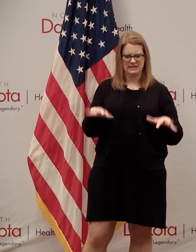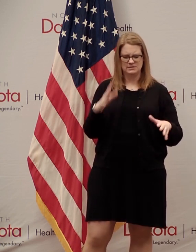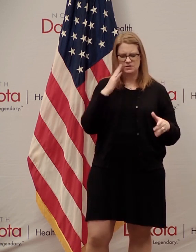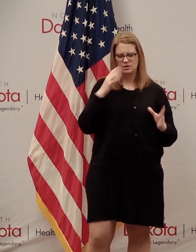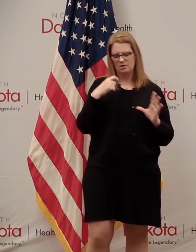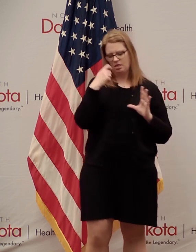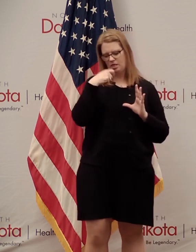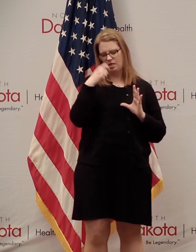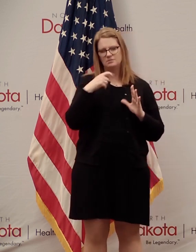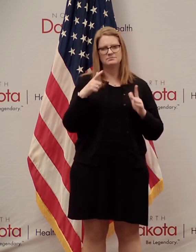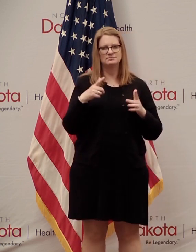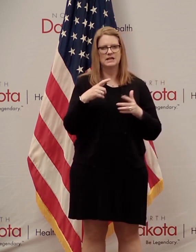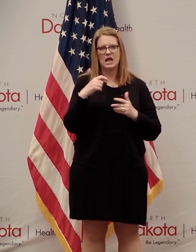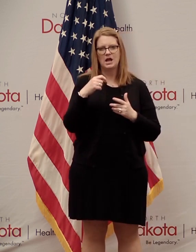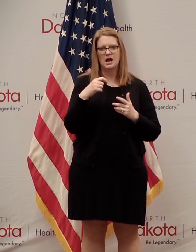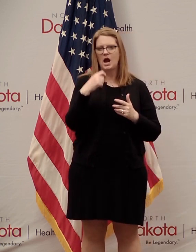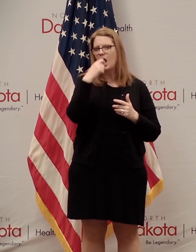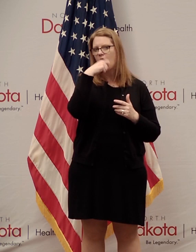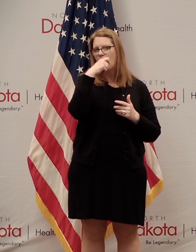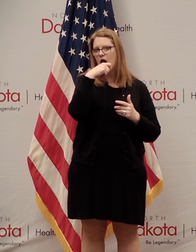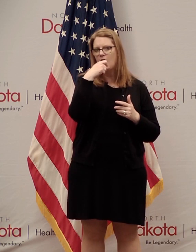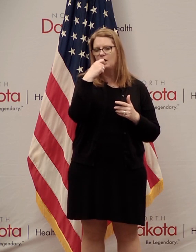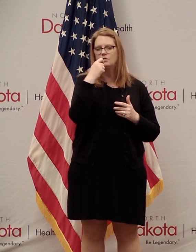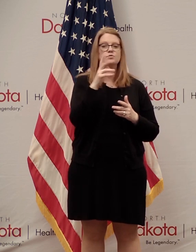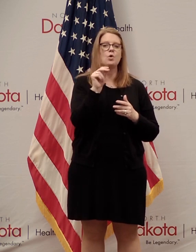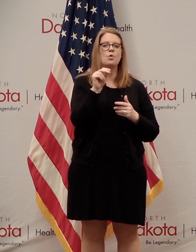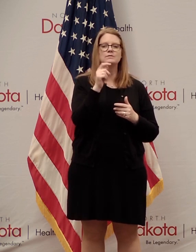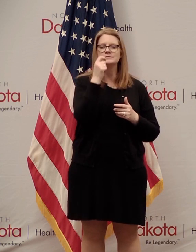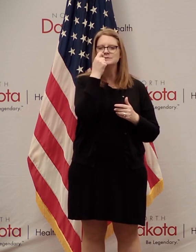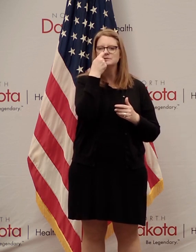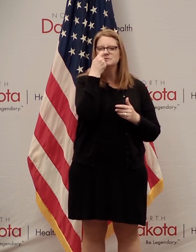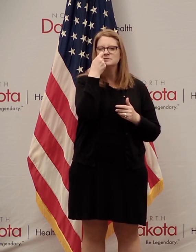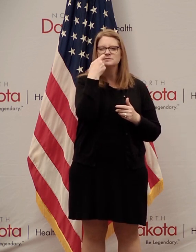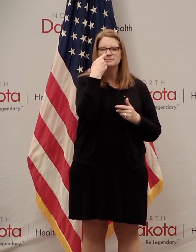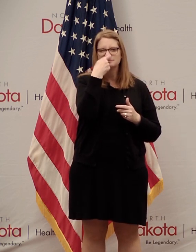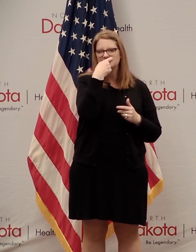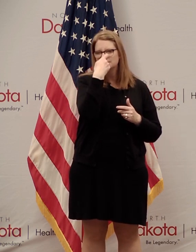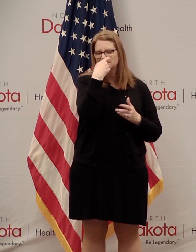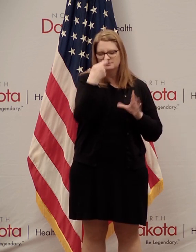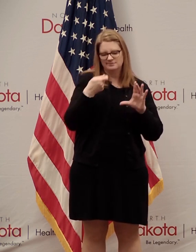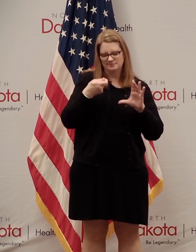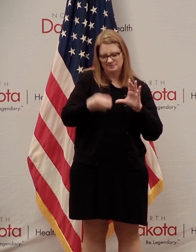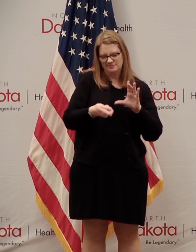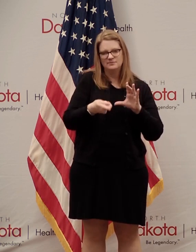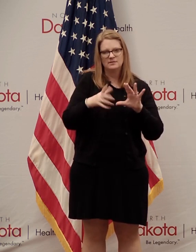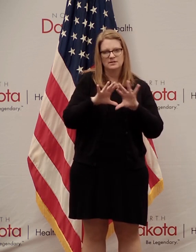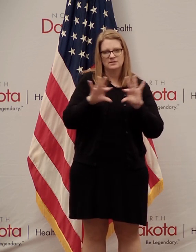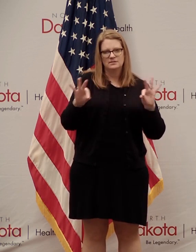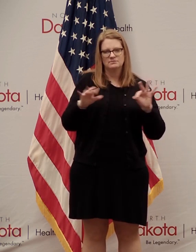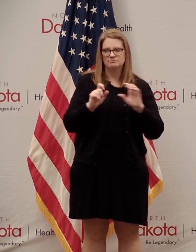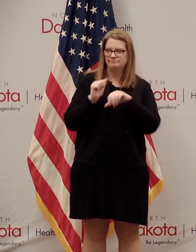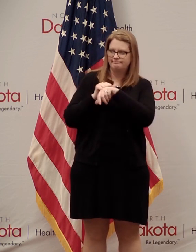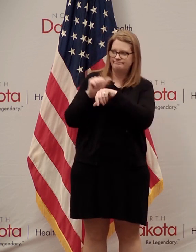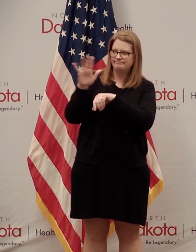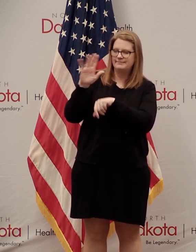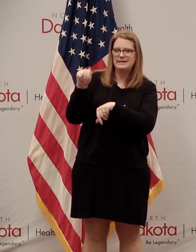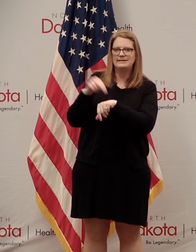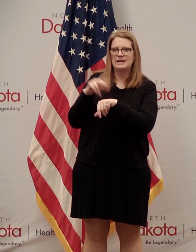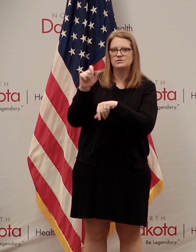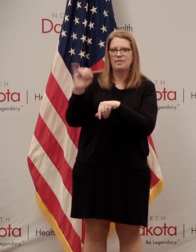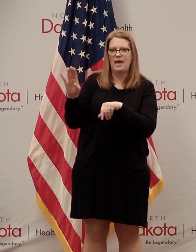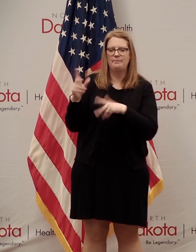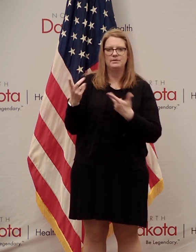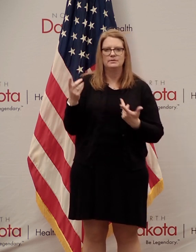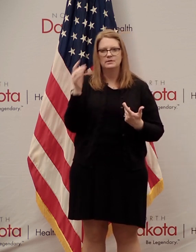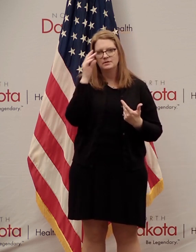home self-test, is you swab up each nostril, put it in an envelope and send it off to a national lab, and then you find out your results on